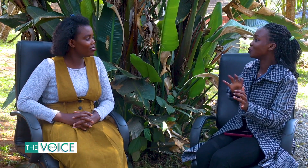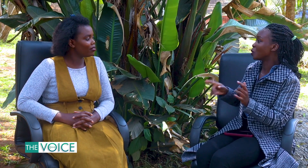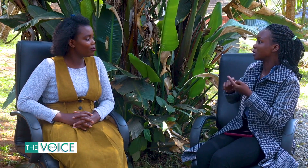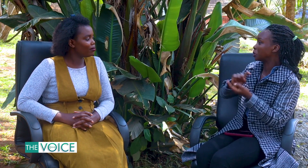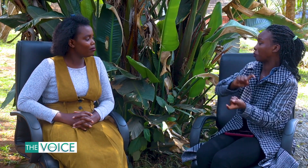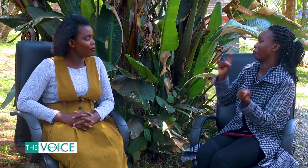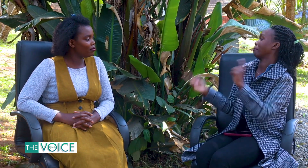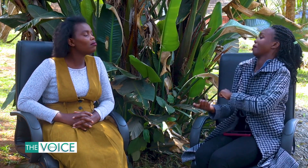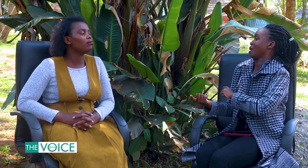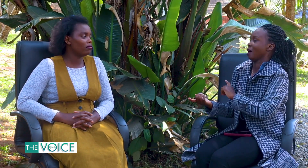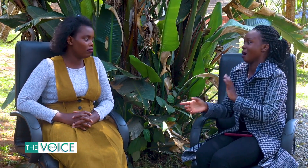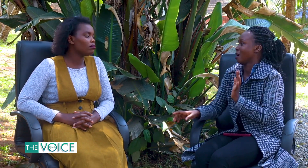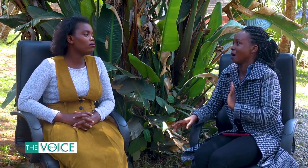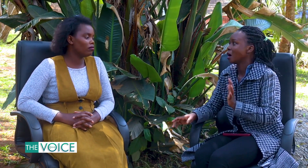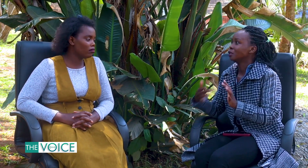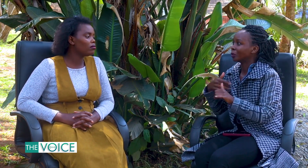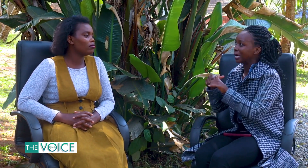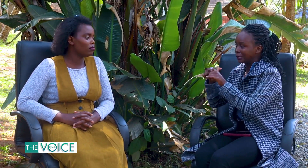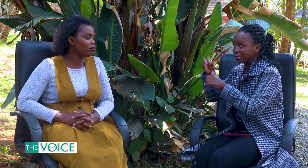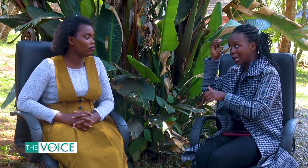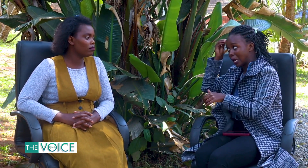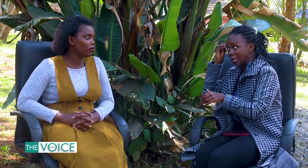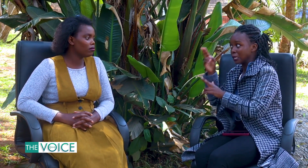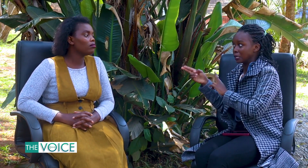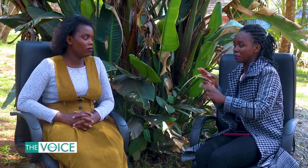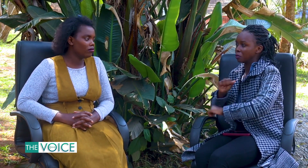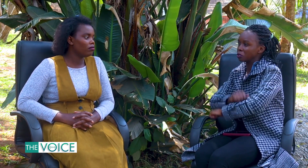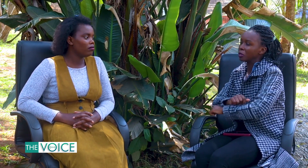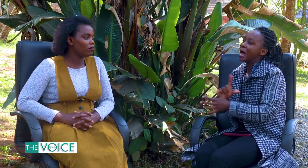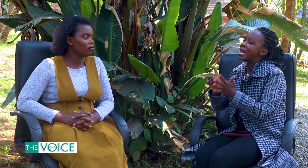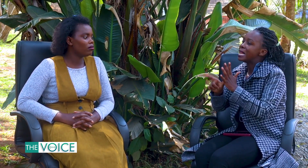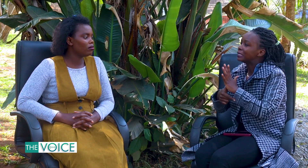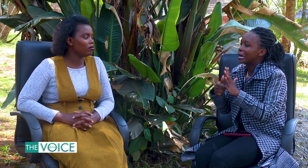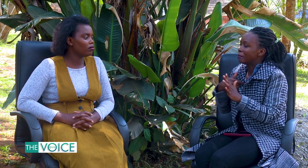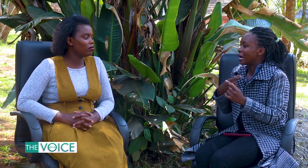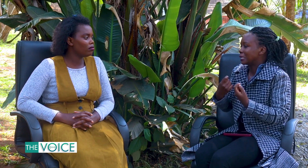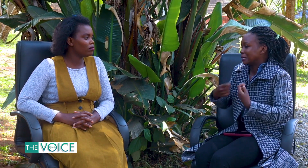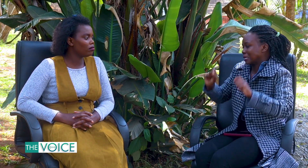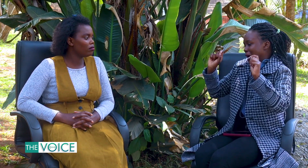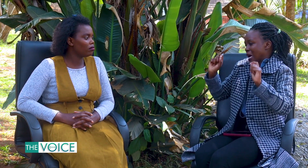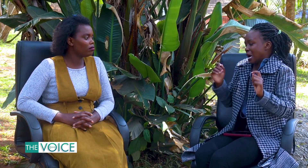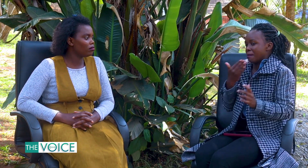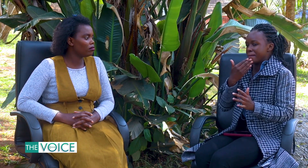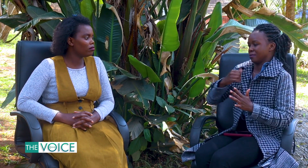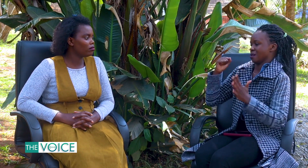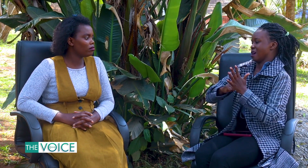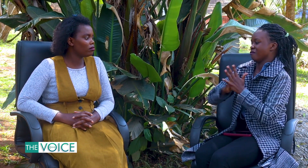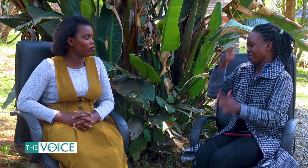took the doctor's advice, and they didn't want to transfer me. But later I had to advocate for myself,